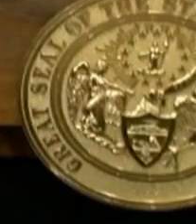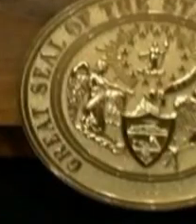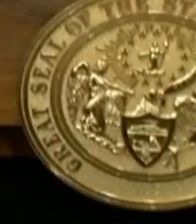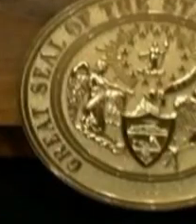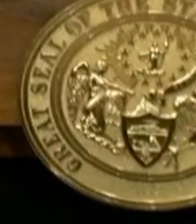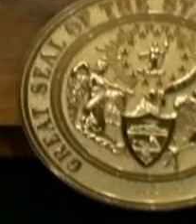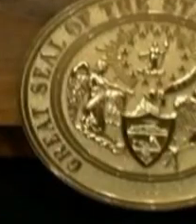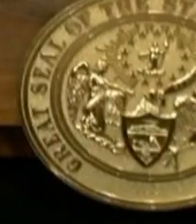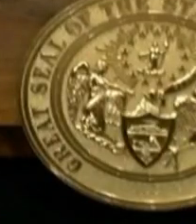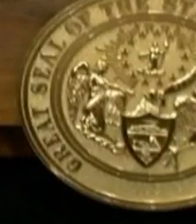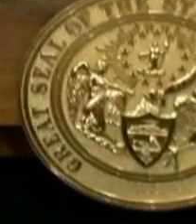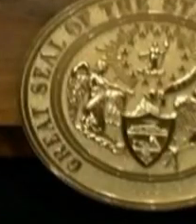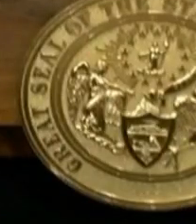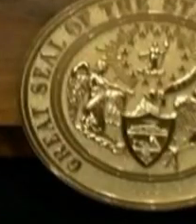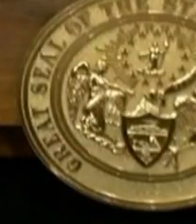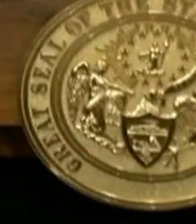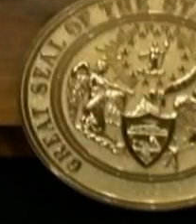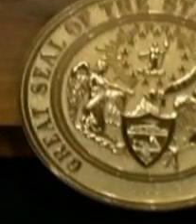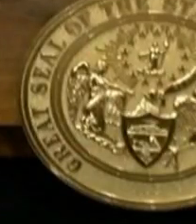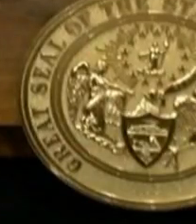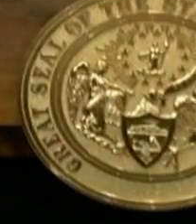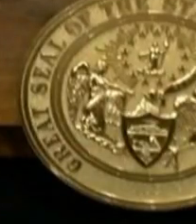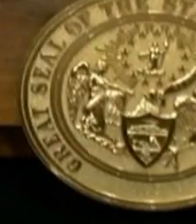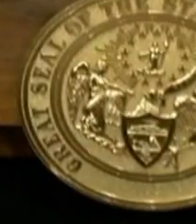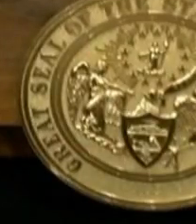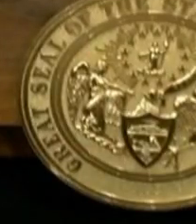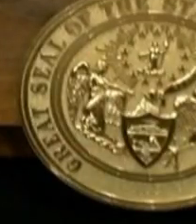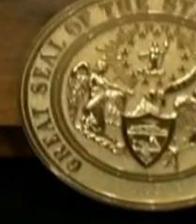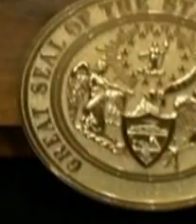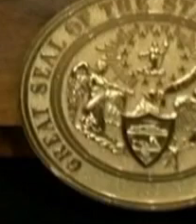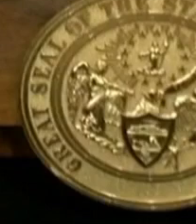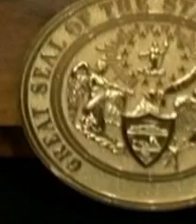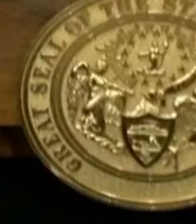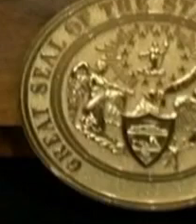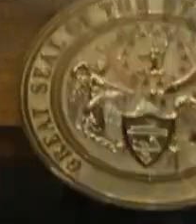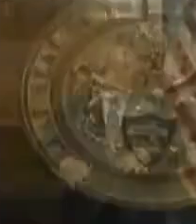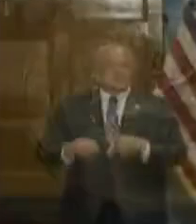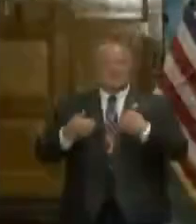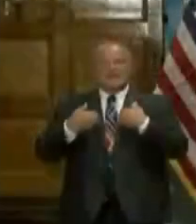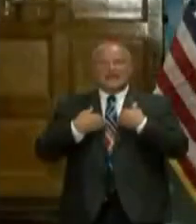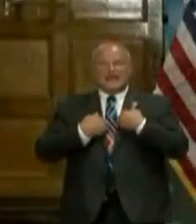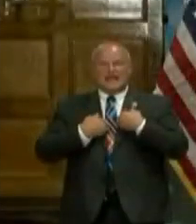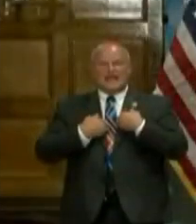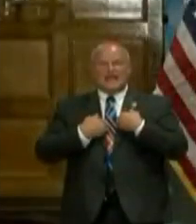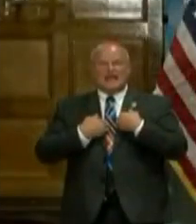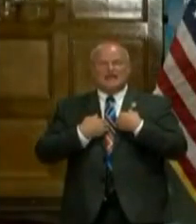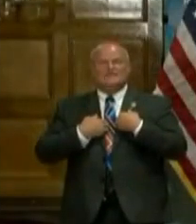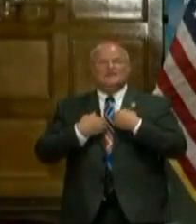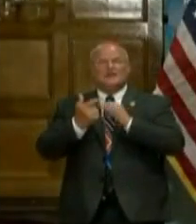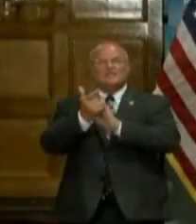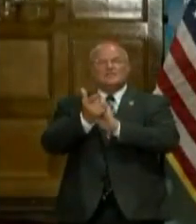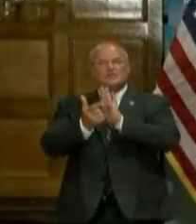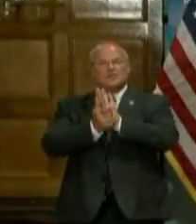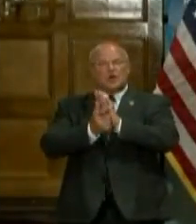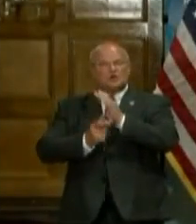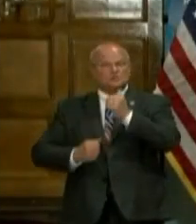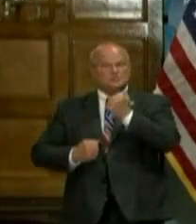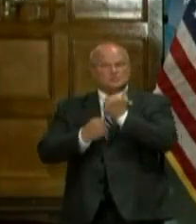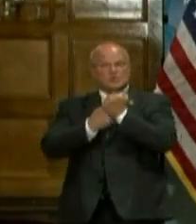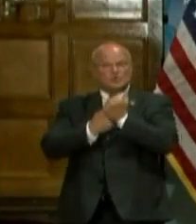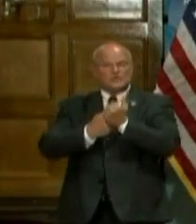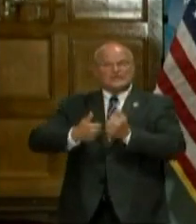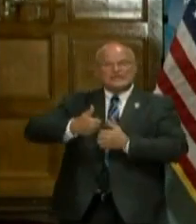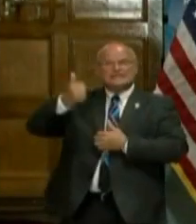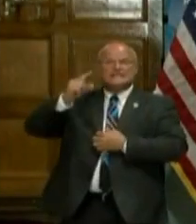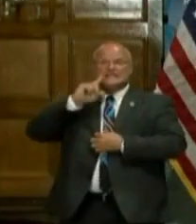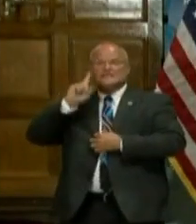next page, you'll see a little bit more detail on this. It does have the force and effect of law. It is an executive